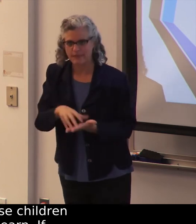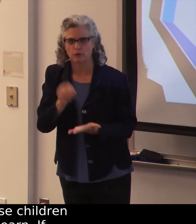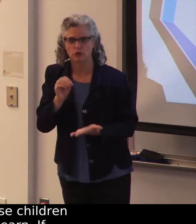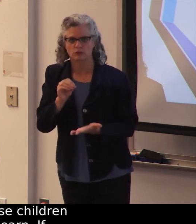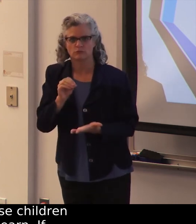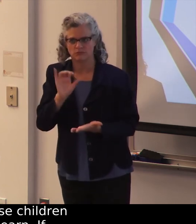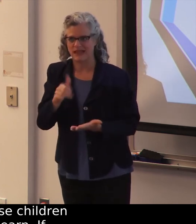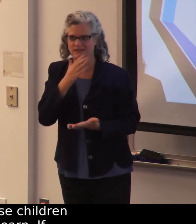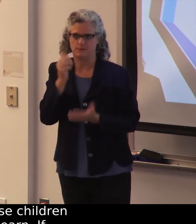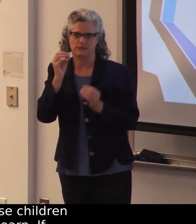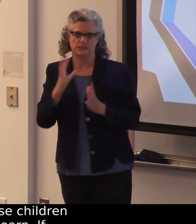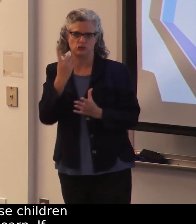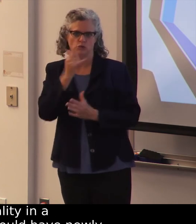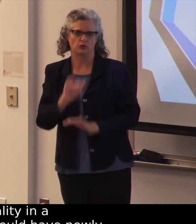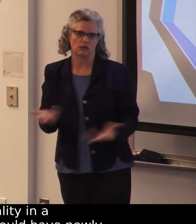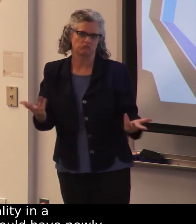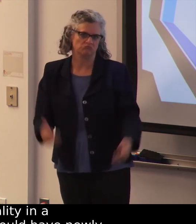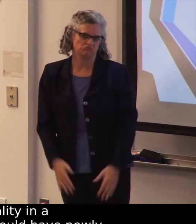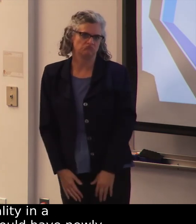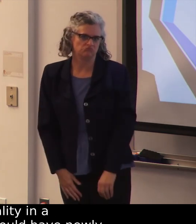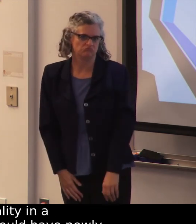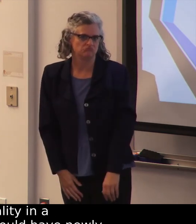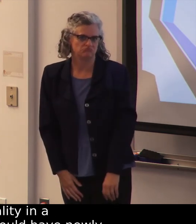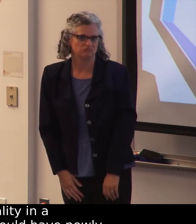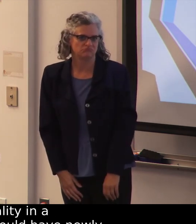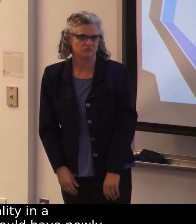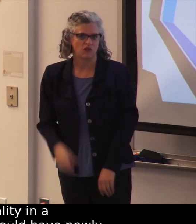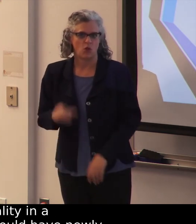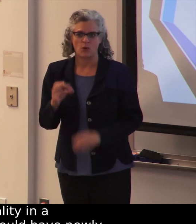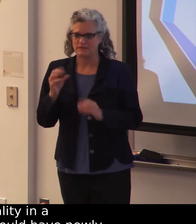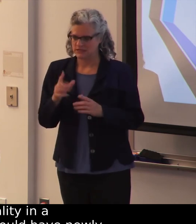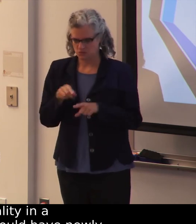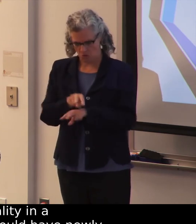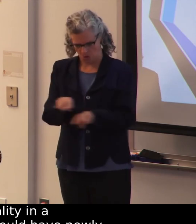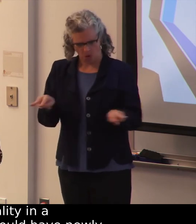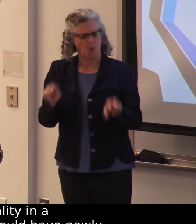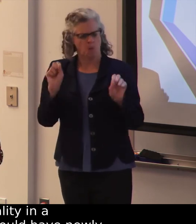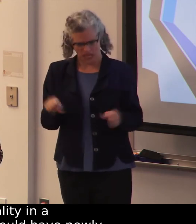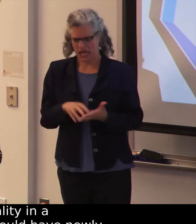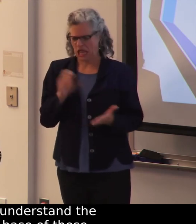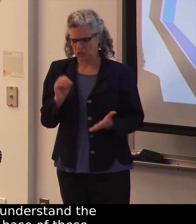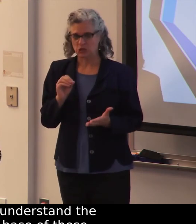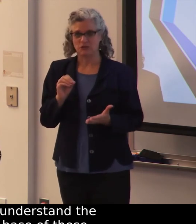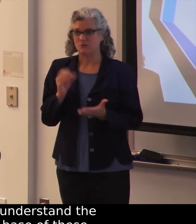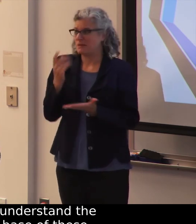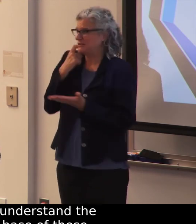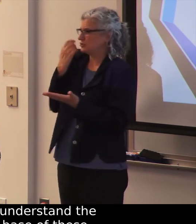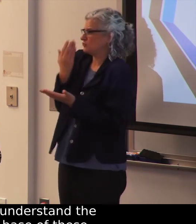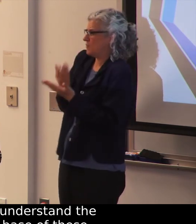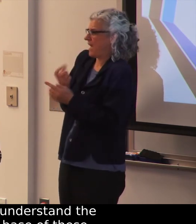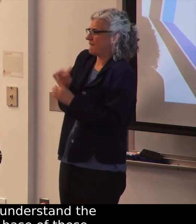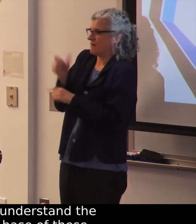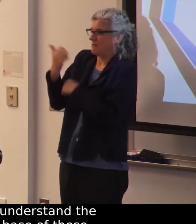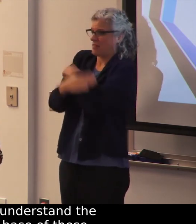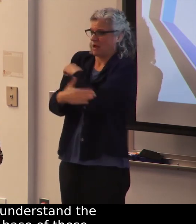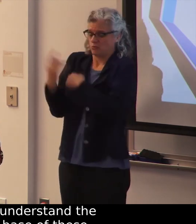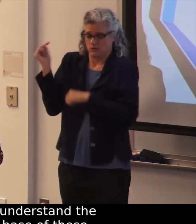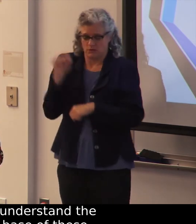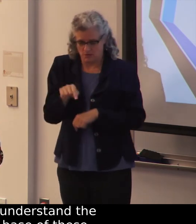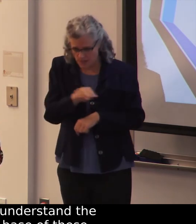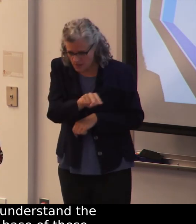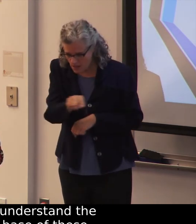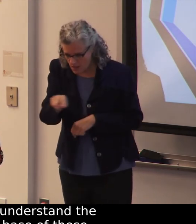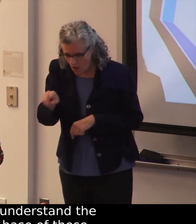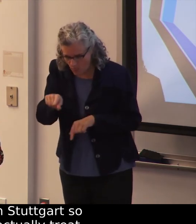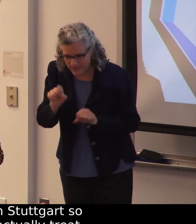right? If you have that quality in a teacher, she could have just newly arrived but has the tolerance to understand the experience base of